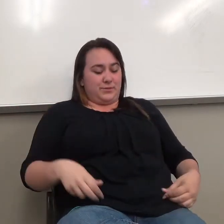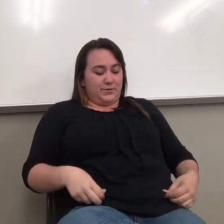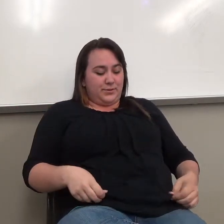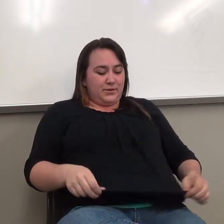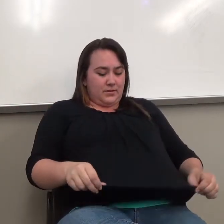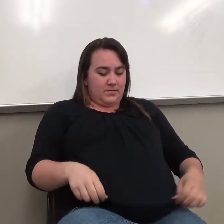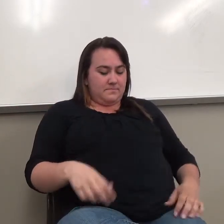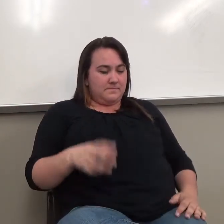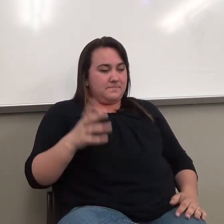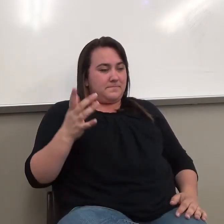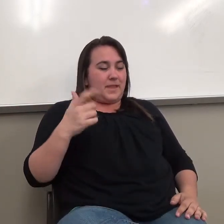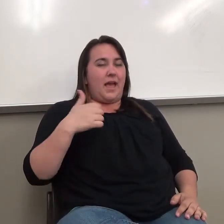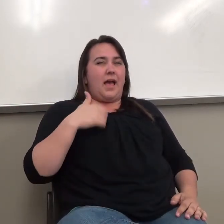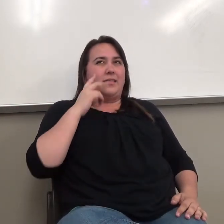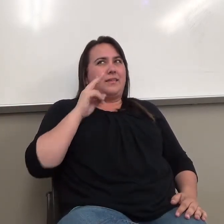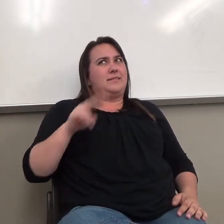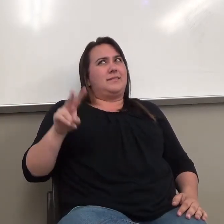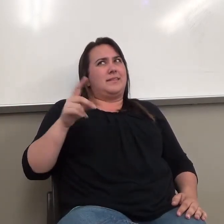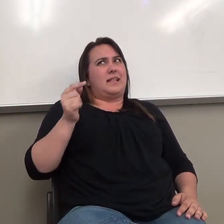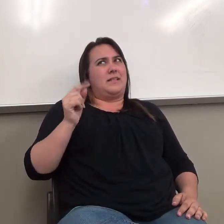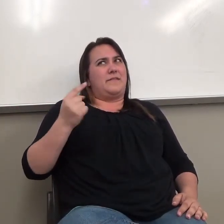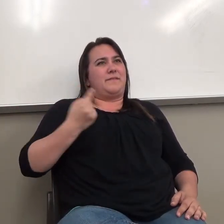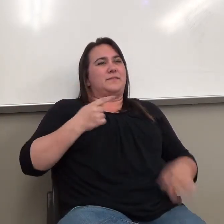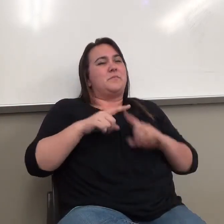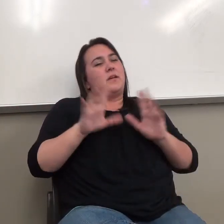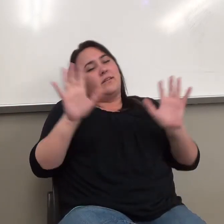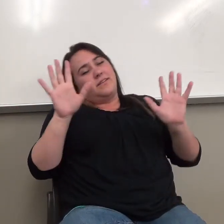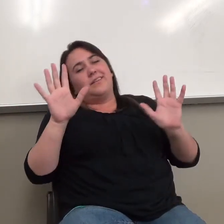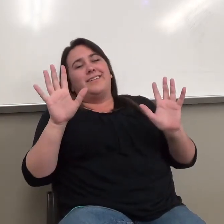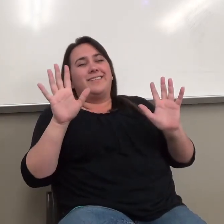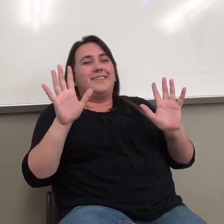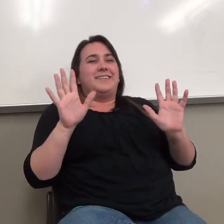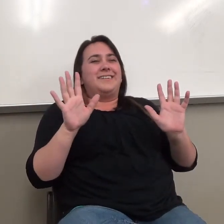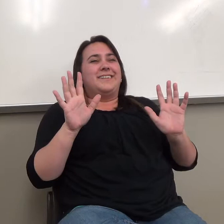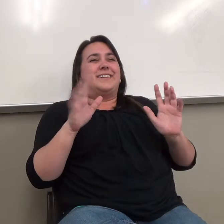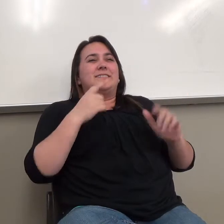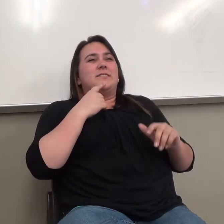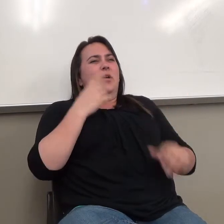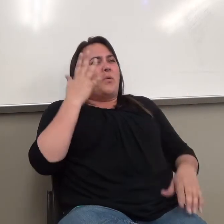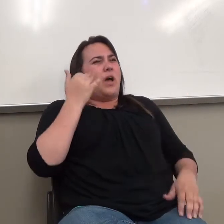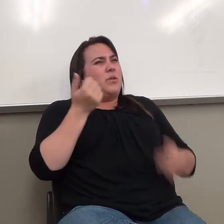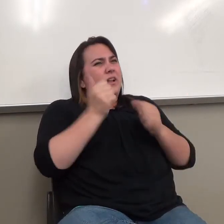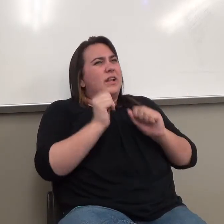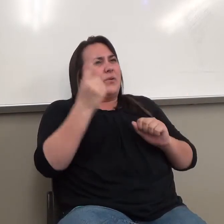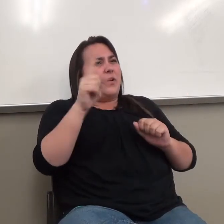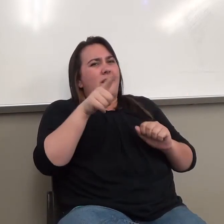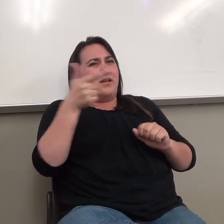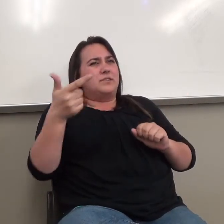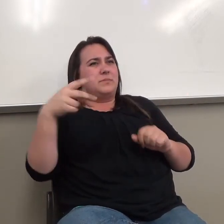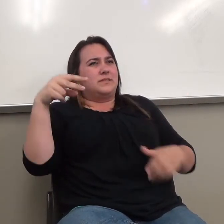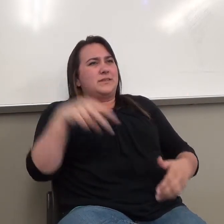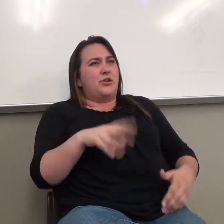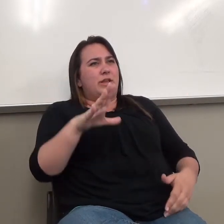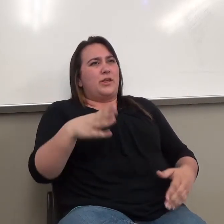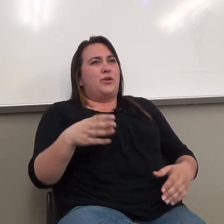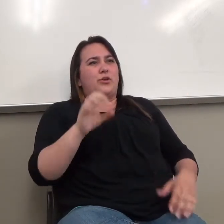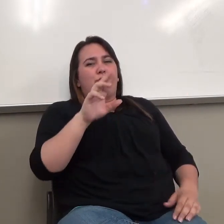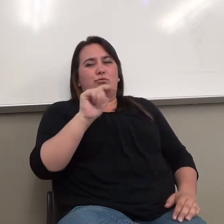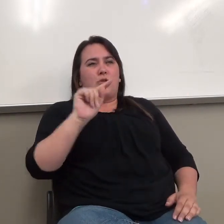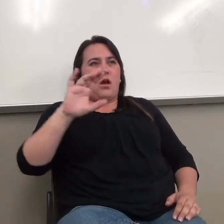wall, which I find a little bit offensive, but it says, why would anybody else be staring at their crotch if they're not looking